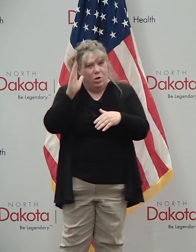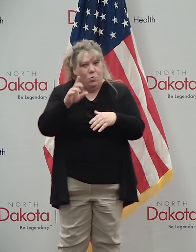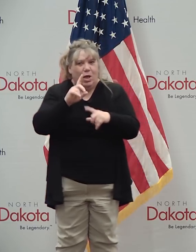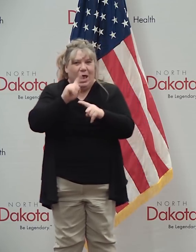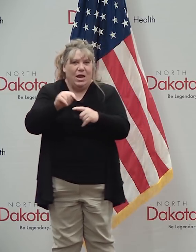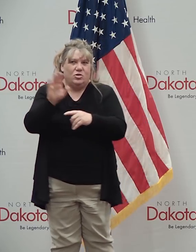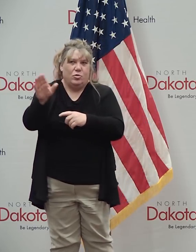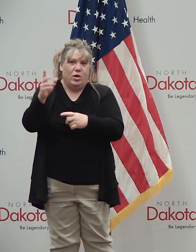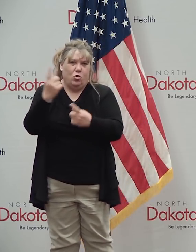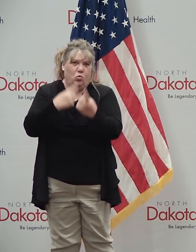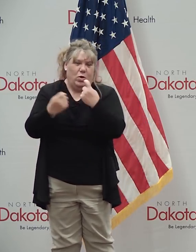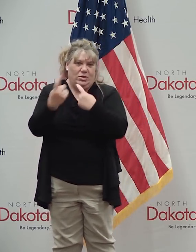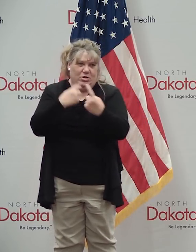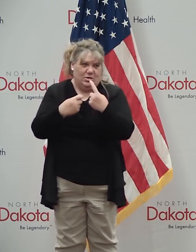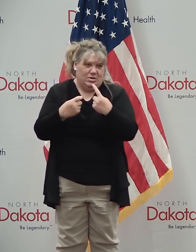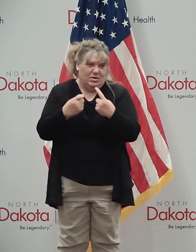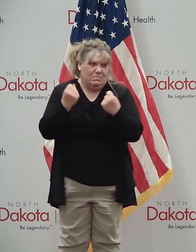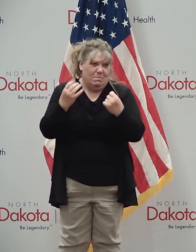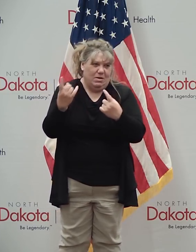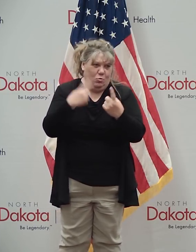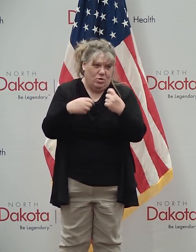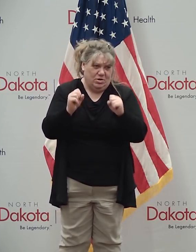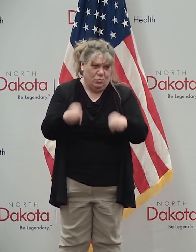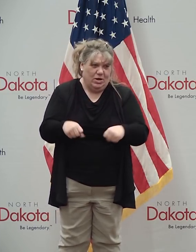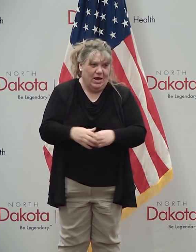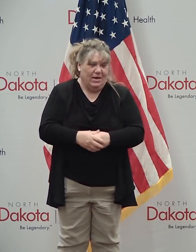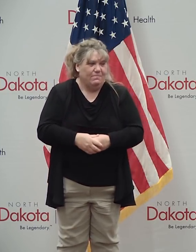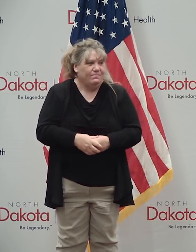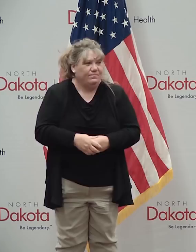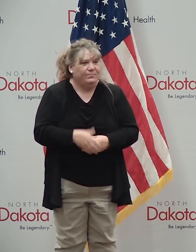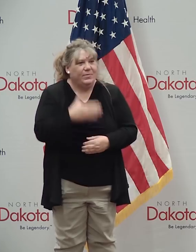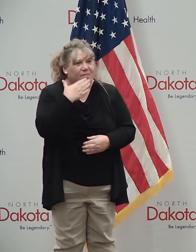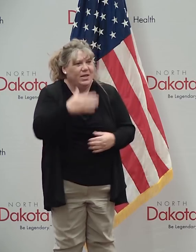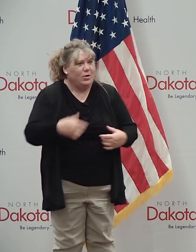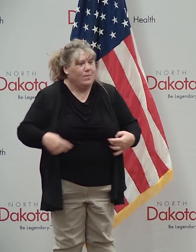answer as many of those questions as we possibly can. Thank you.